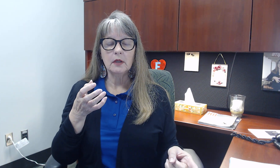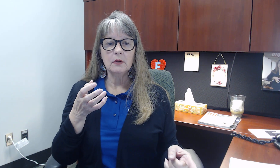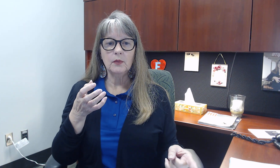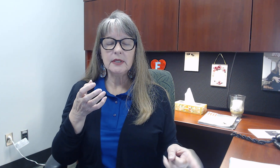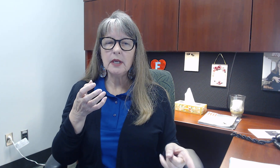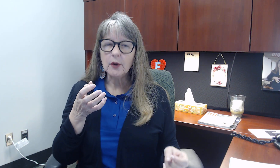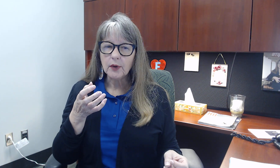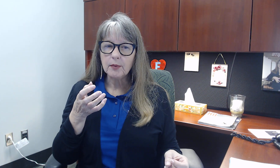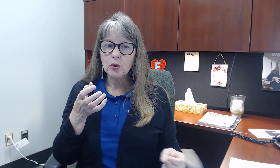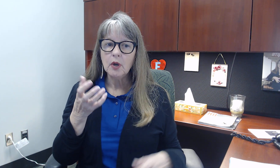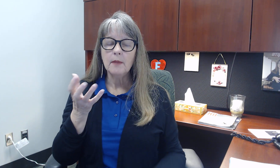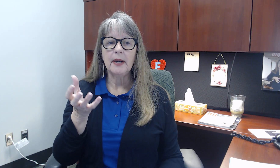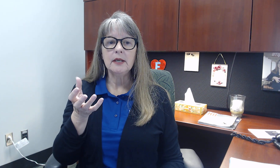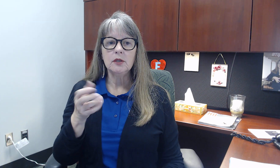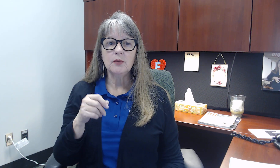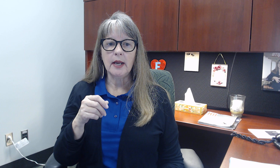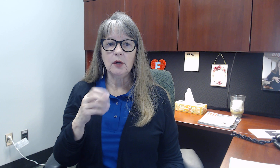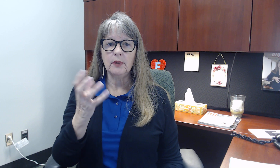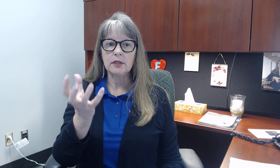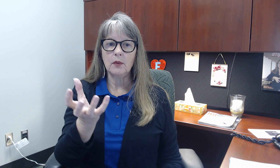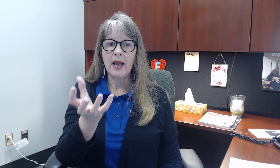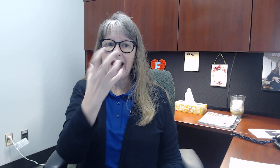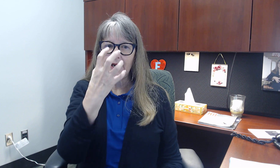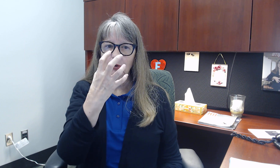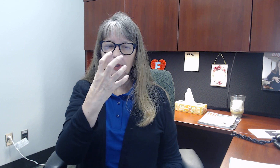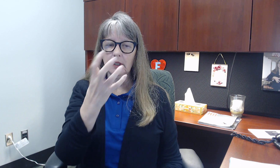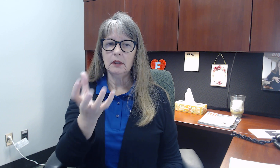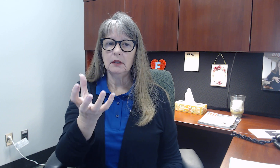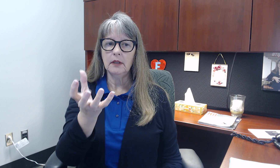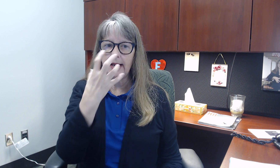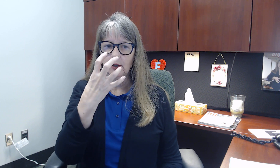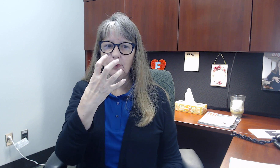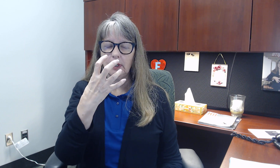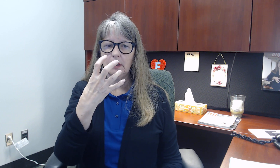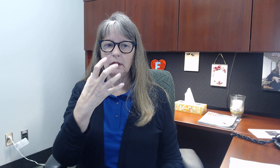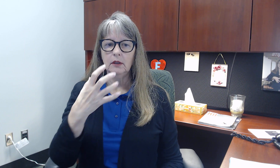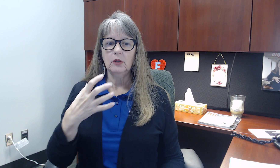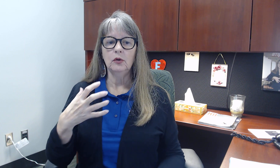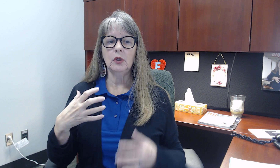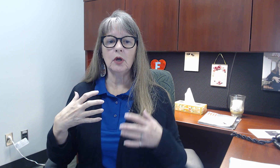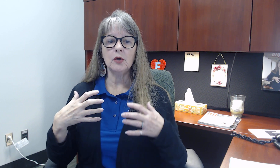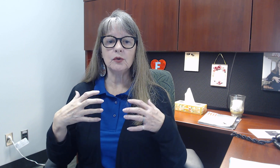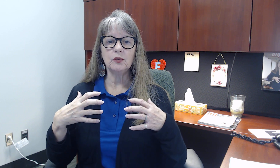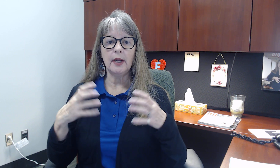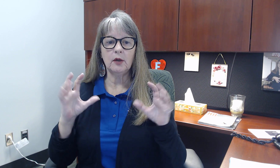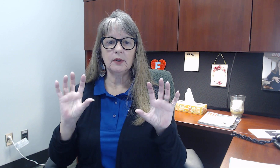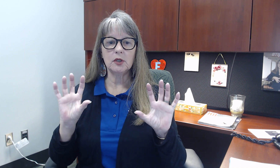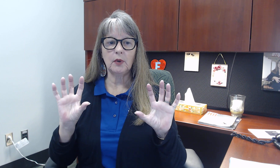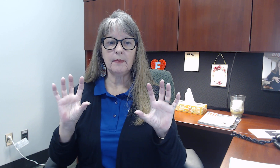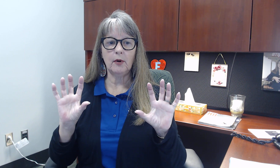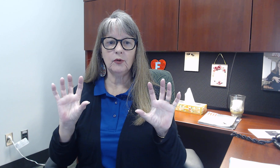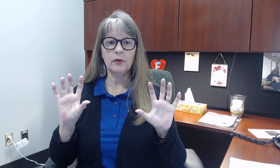We did irritable, but I didn't do angry. So angry. You can also do angry this way, both